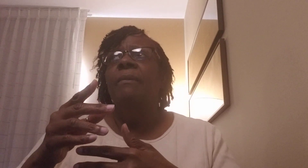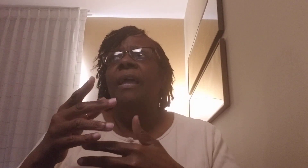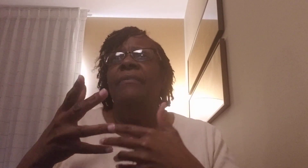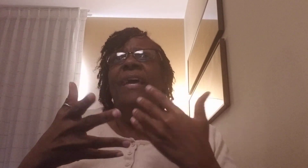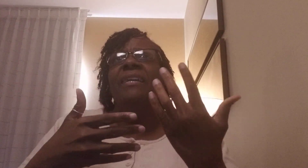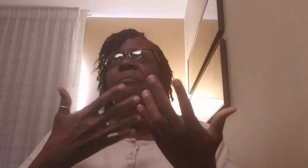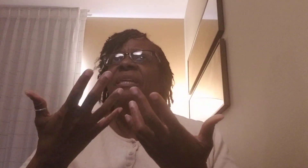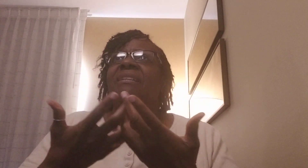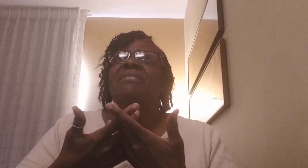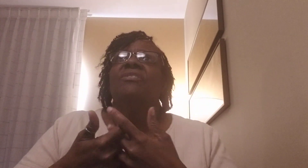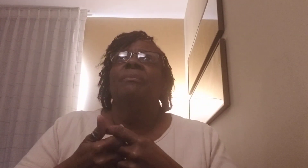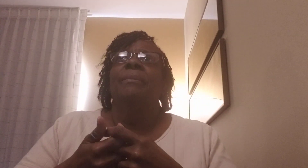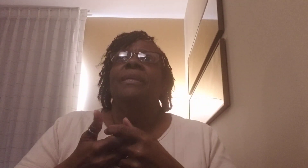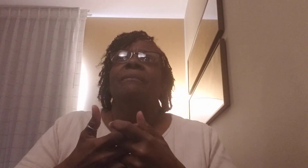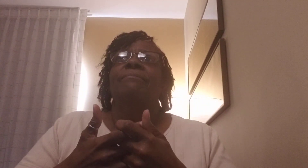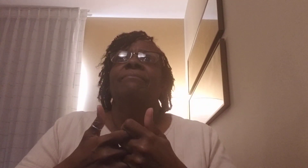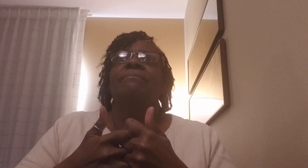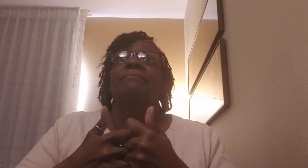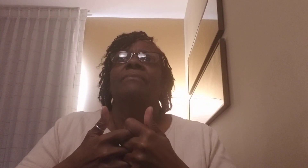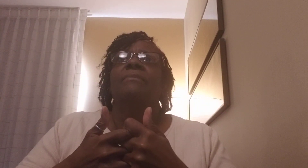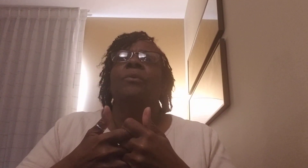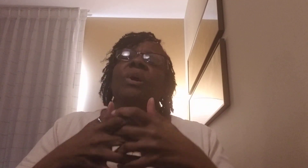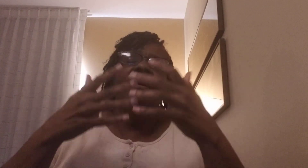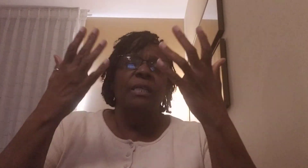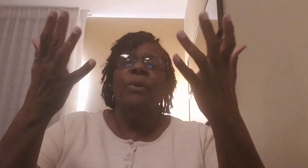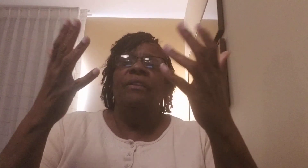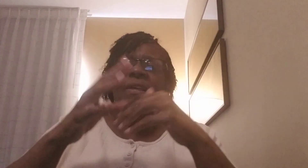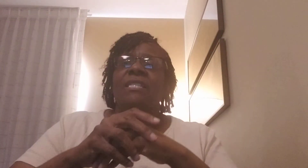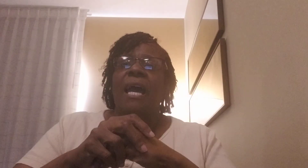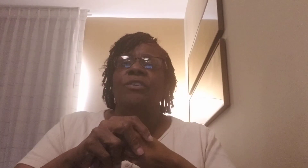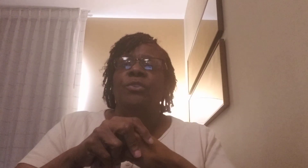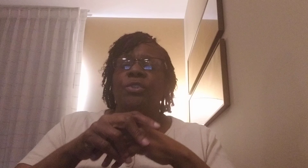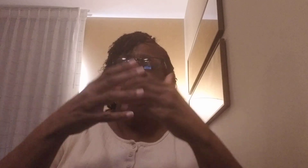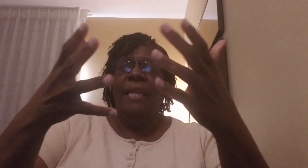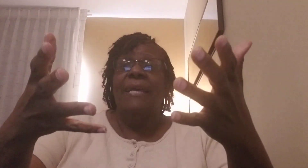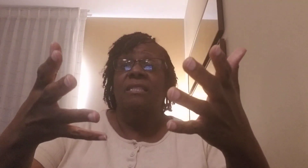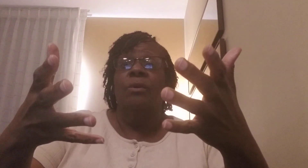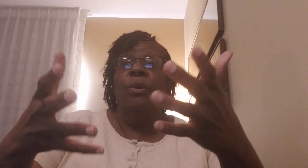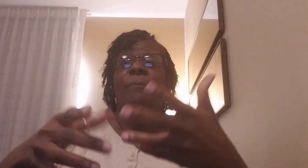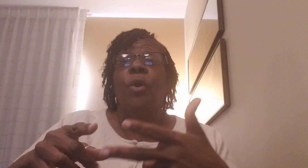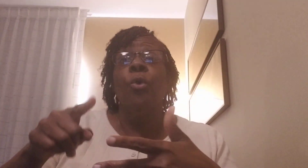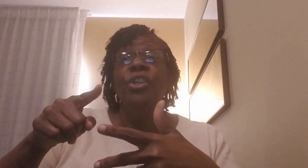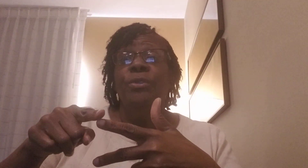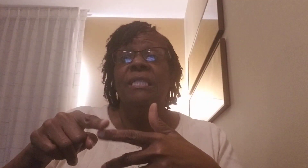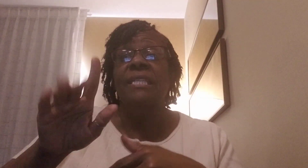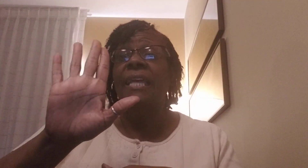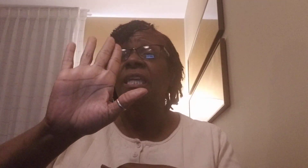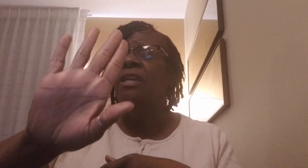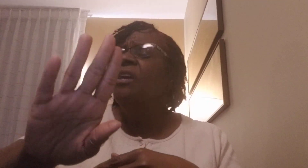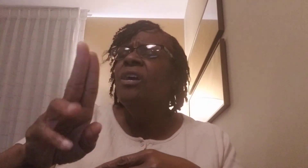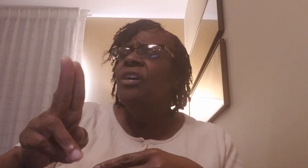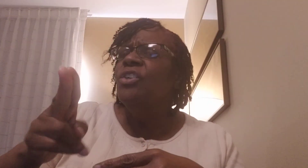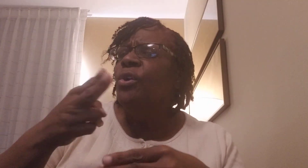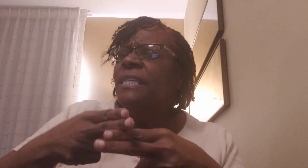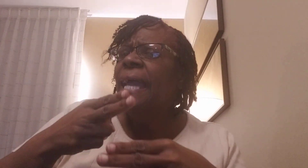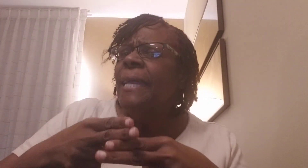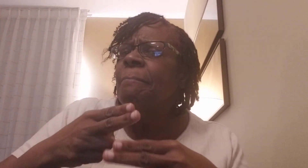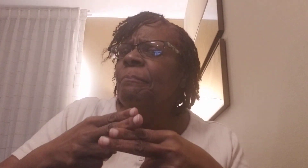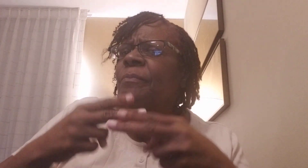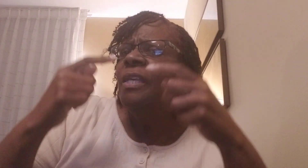and that can be considered maybe, well, anyway, that's how you can ask someone. Or you can say, your name, and